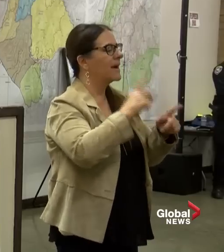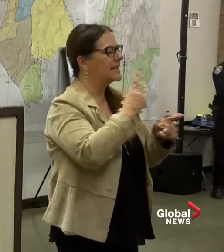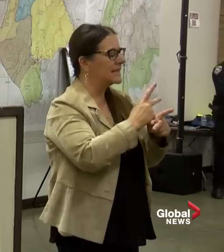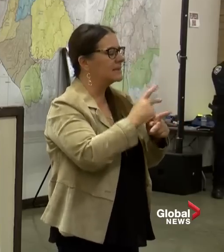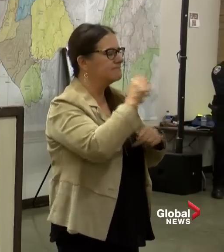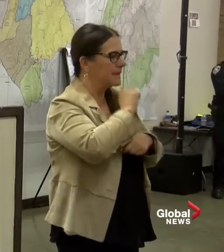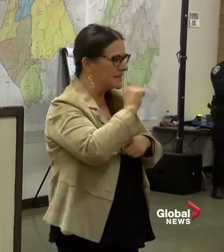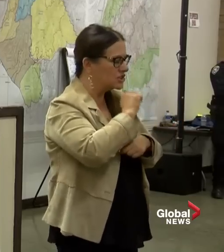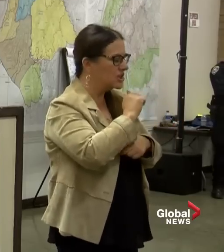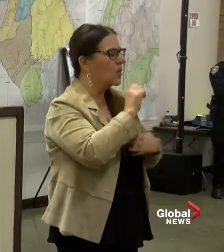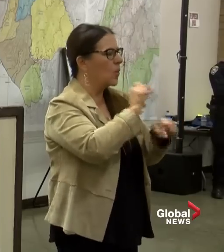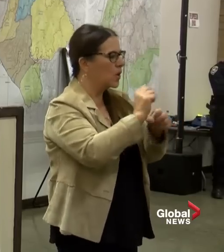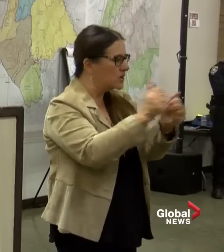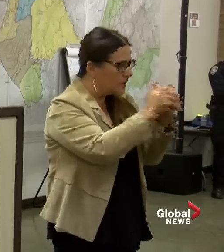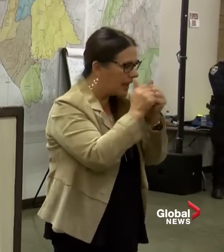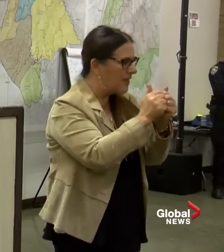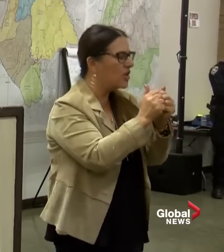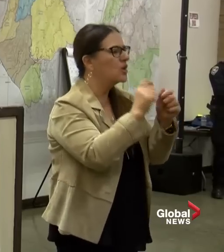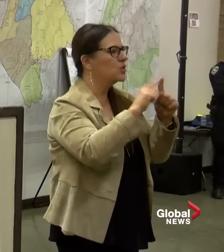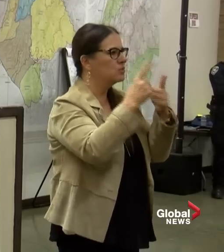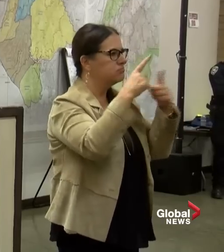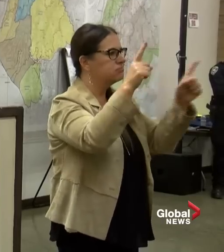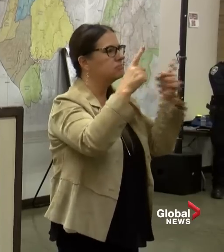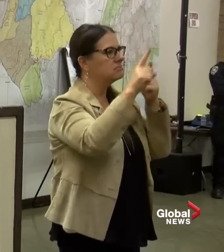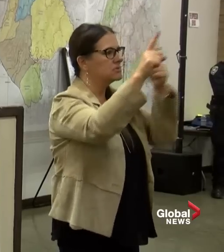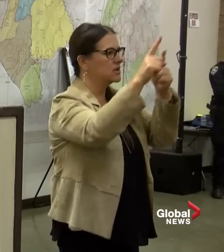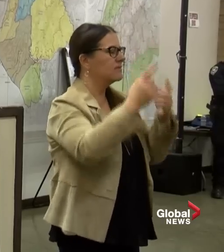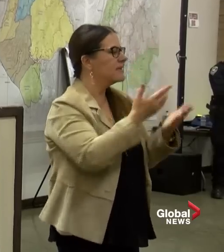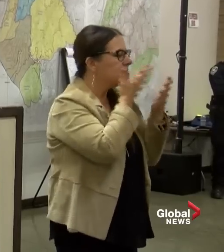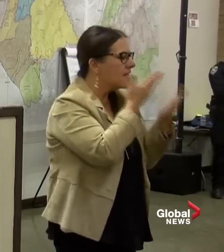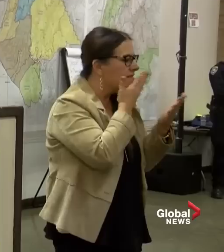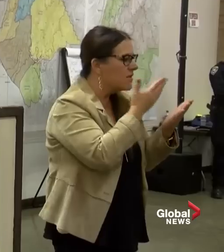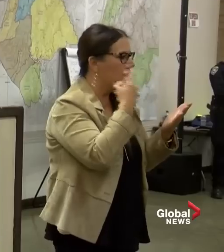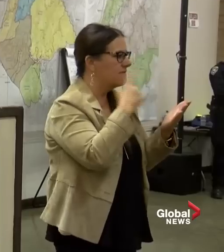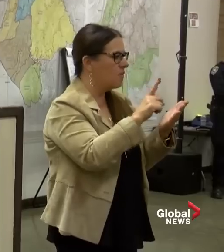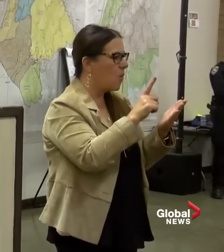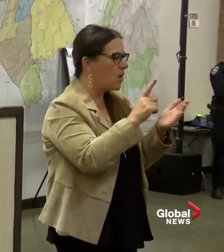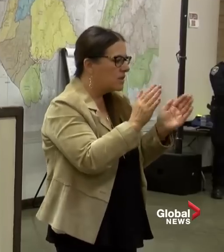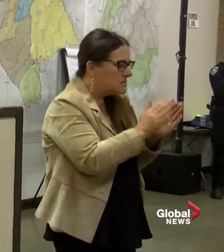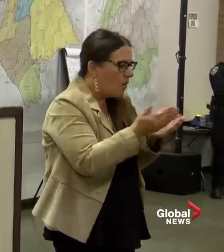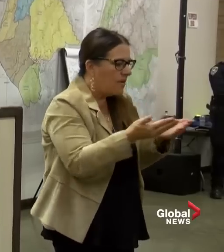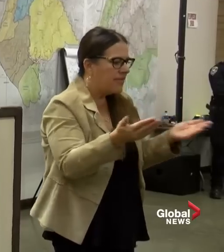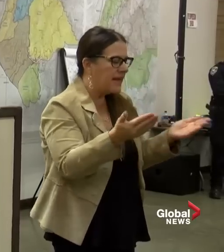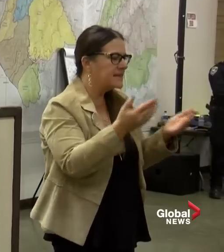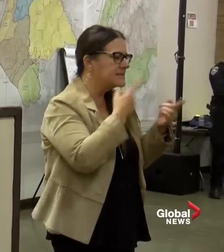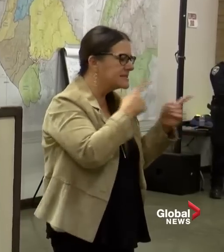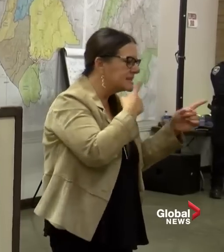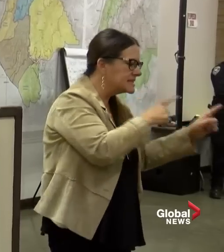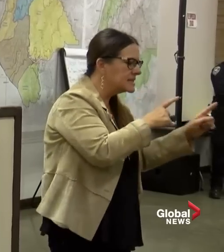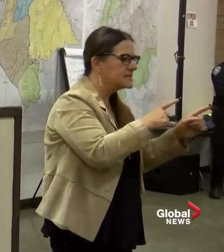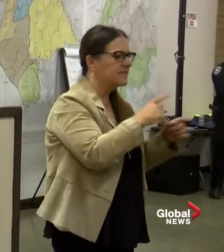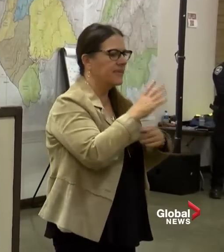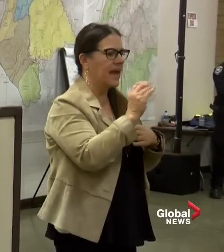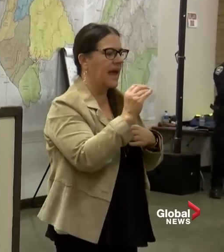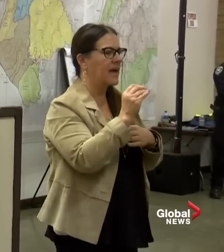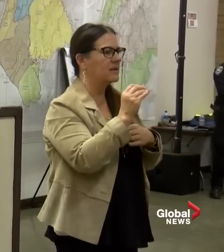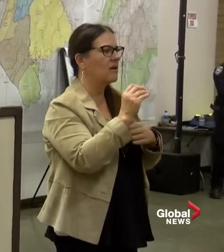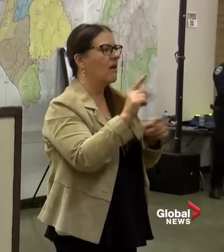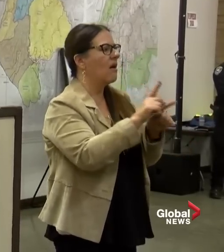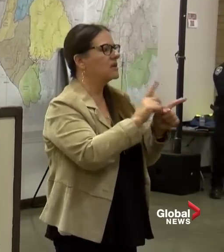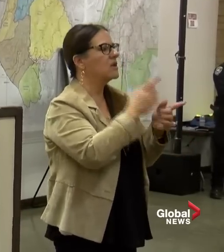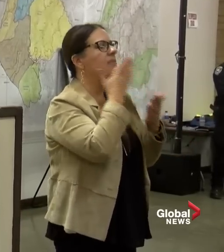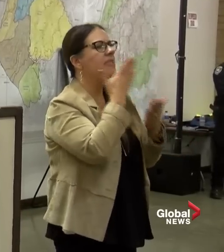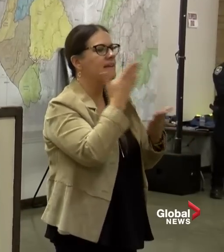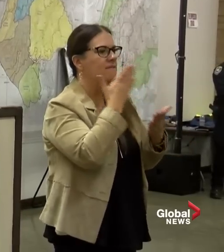achieve our goals. We have to be thankful for the little things and celebrate the small successes through this process. And speaking of